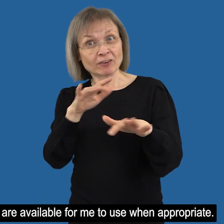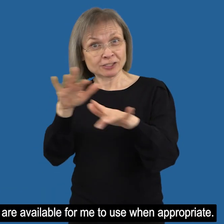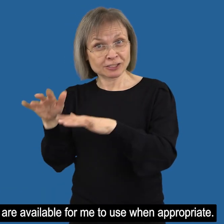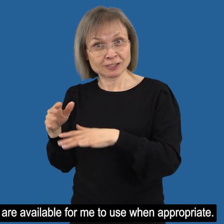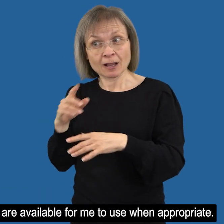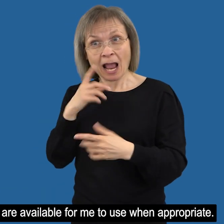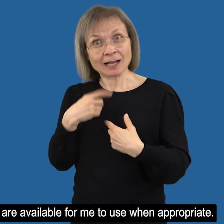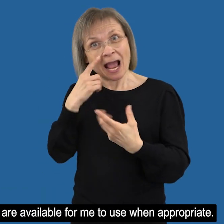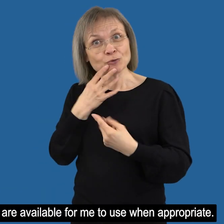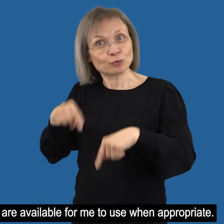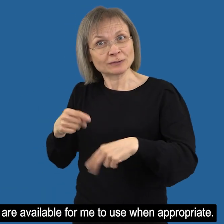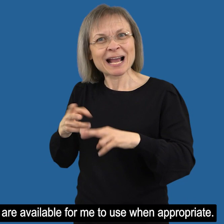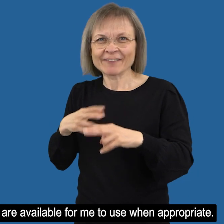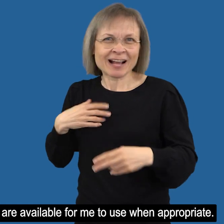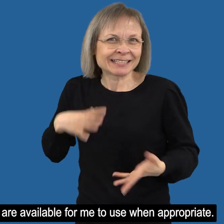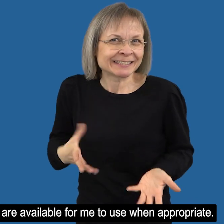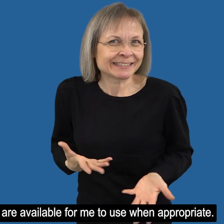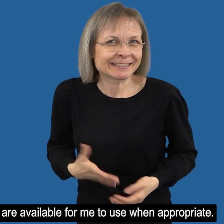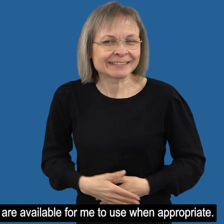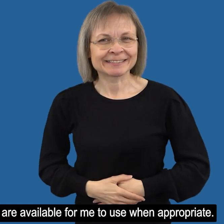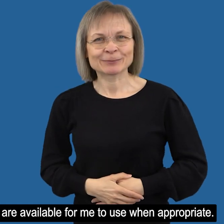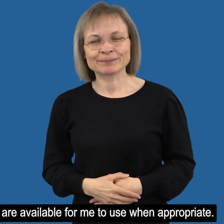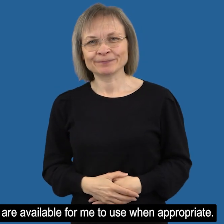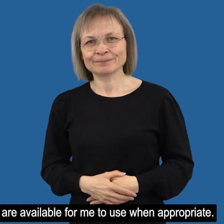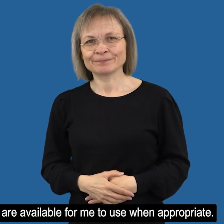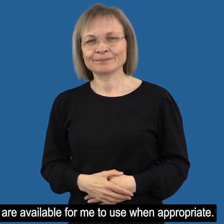The following services are available for me to use when appropriate.